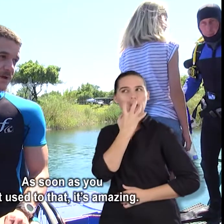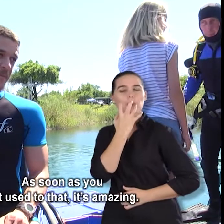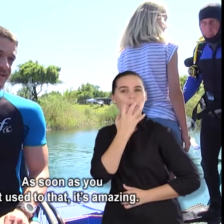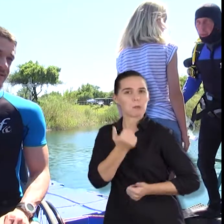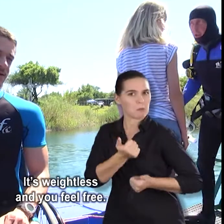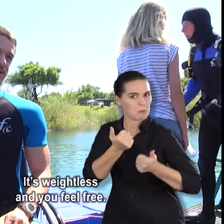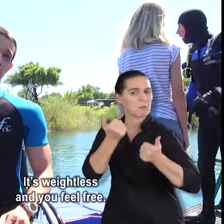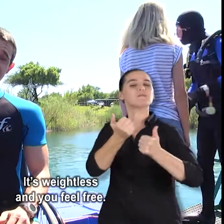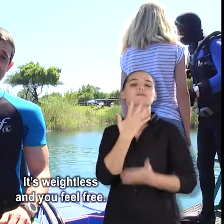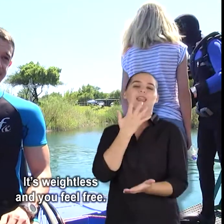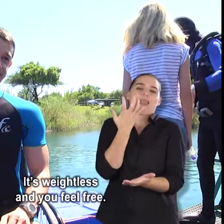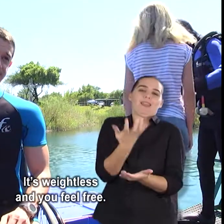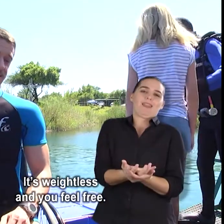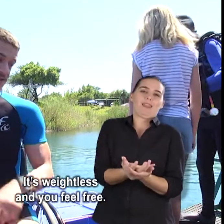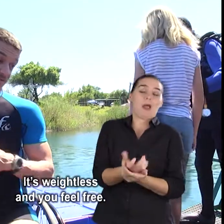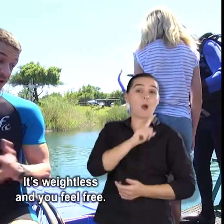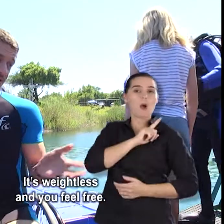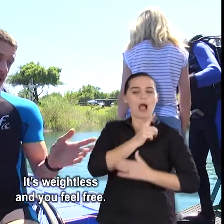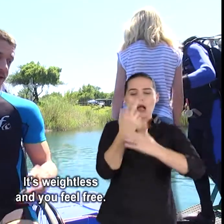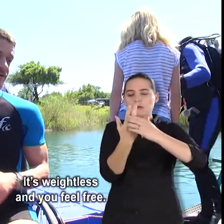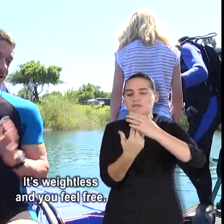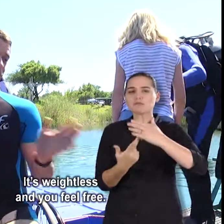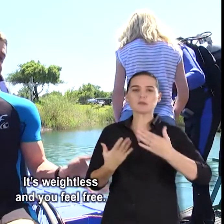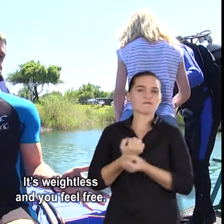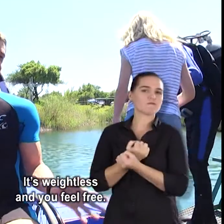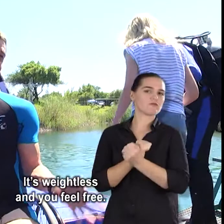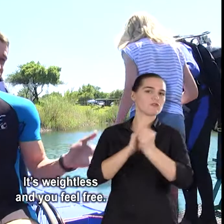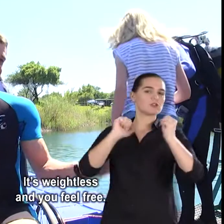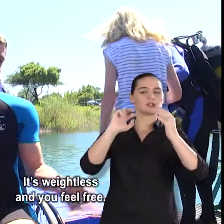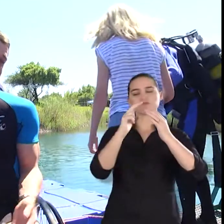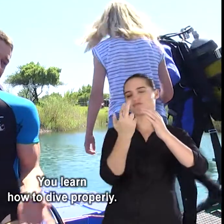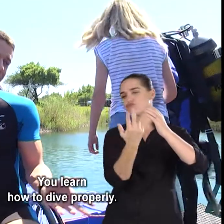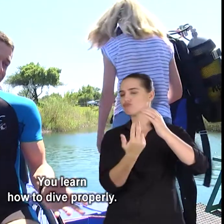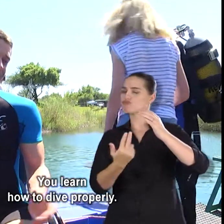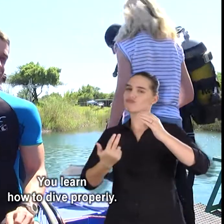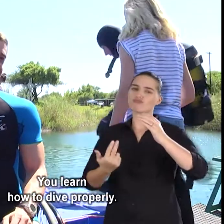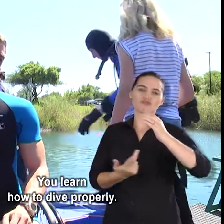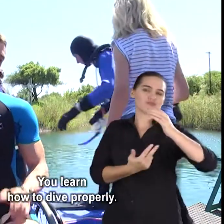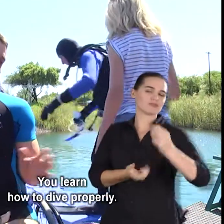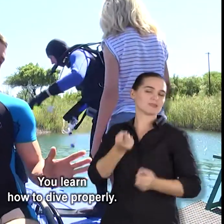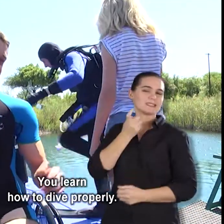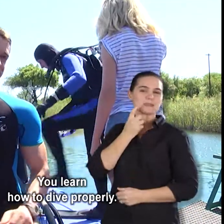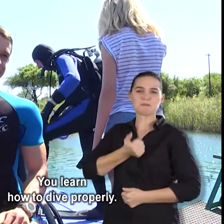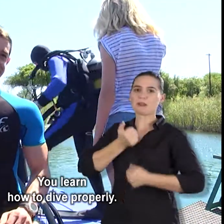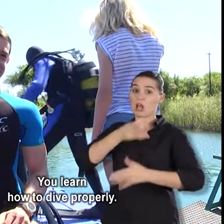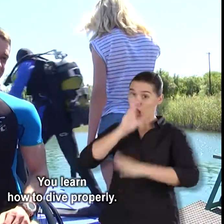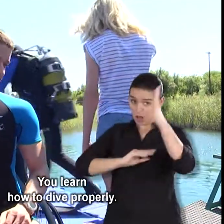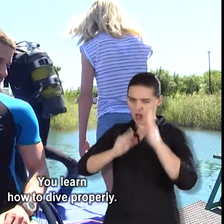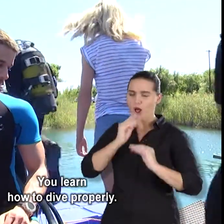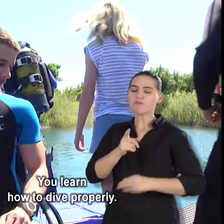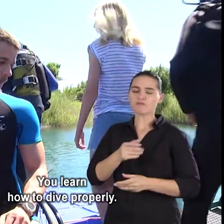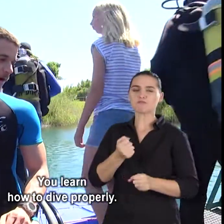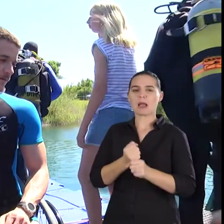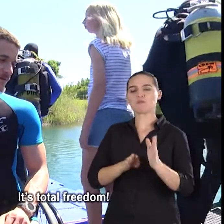it's amazing because it's weightlessness, it's free. Nobody can tell you what to do, how to do it. Well, you learn how to do the things,